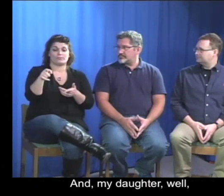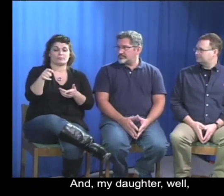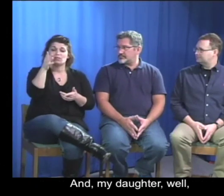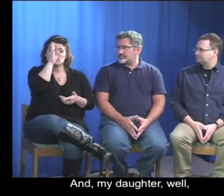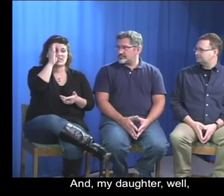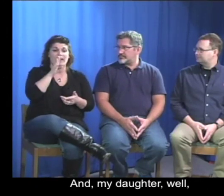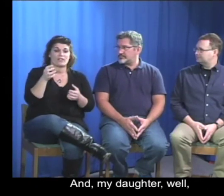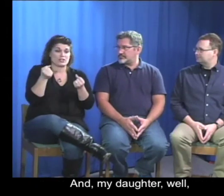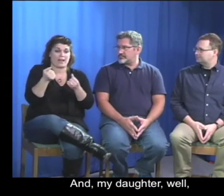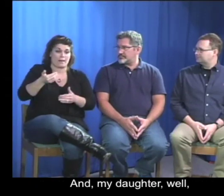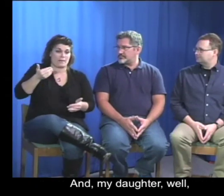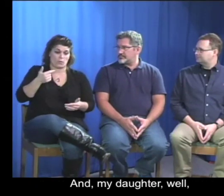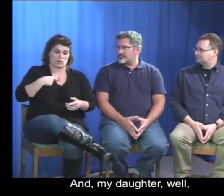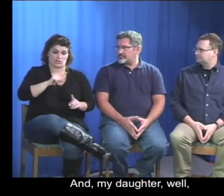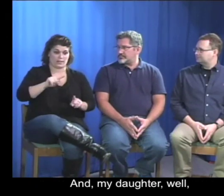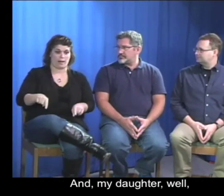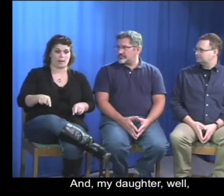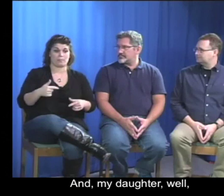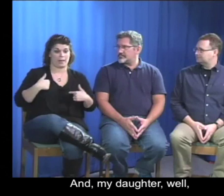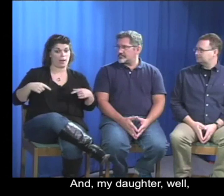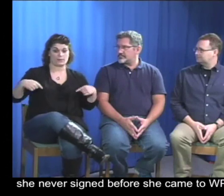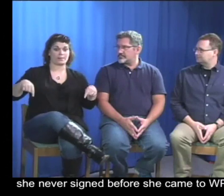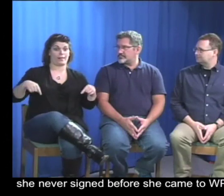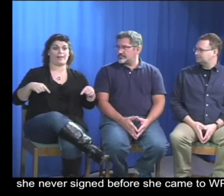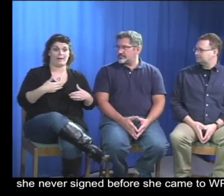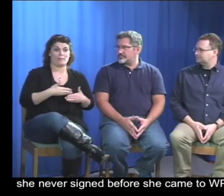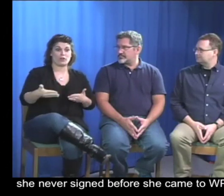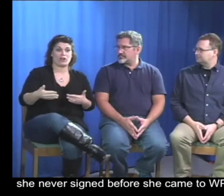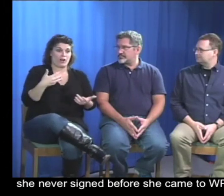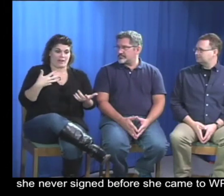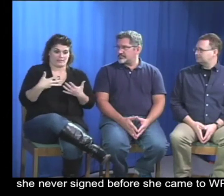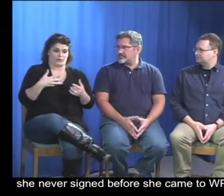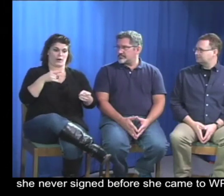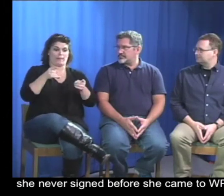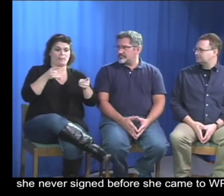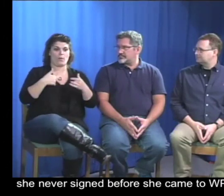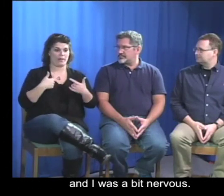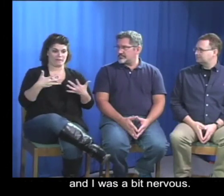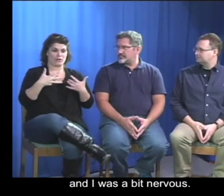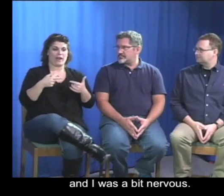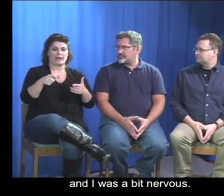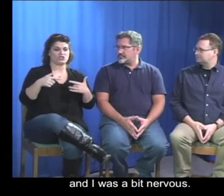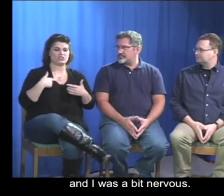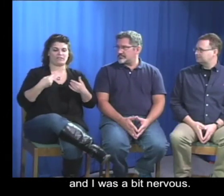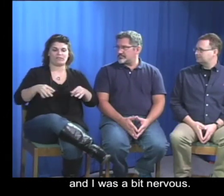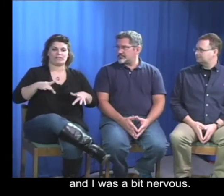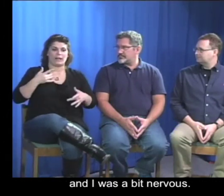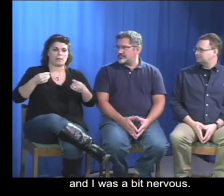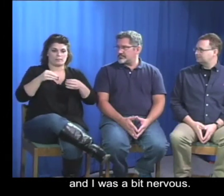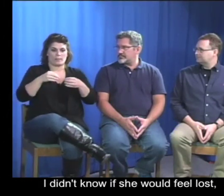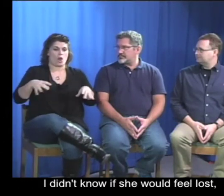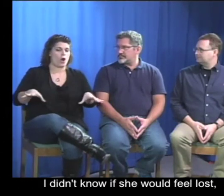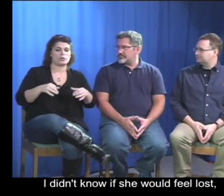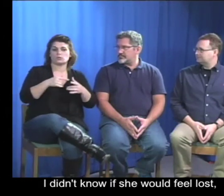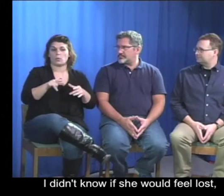And my daughter, well, she never signed before she came to WPSD, and I was a bit nervous. I didn't know if she would